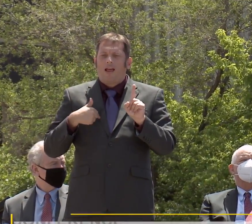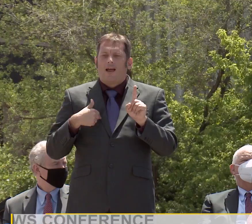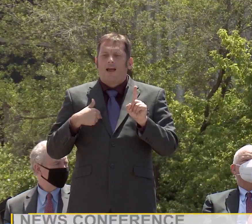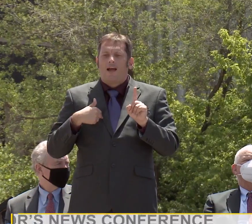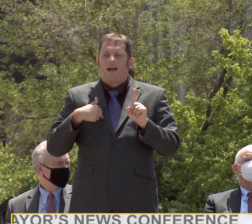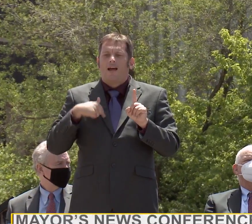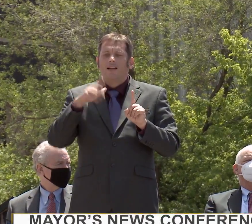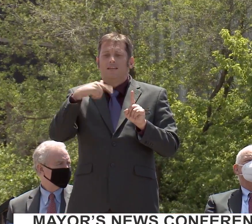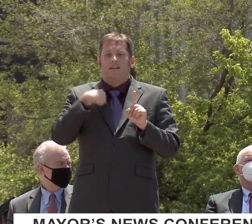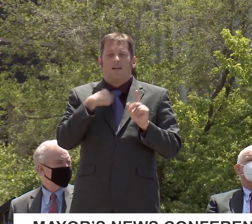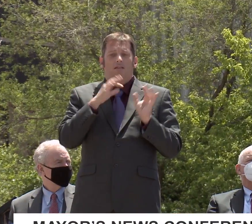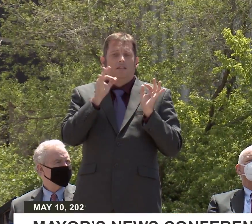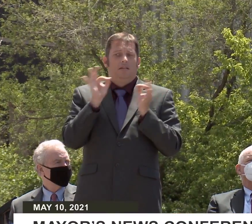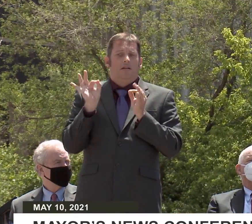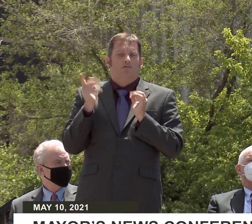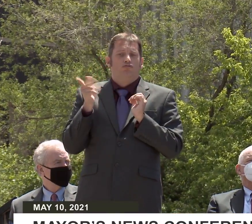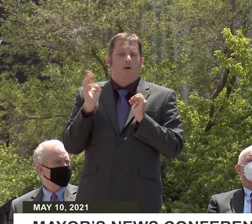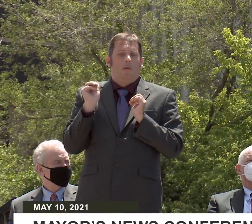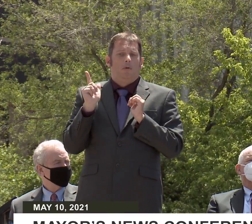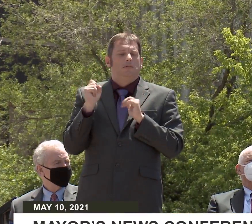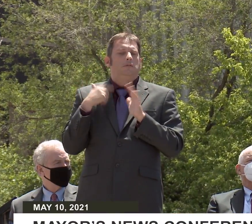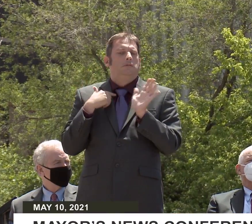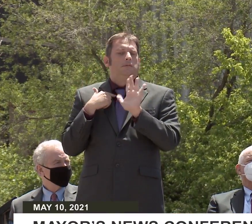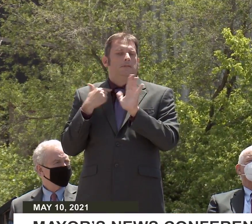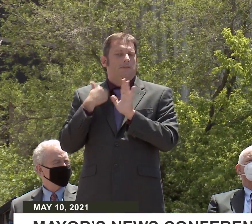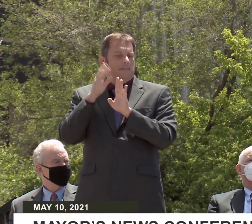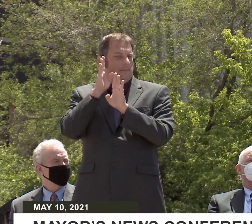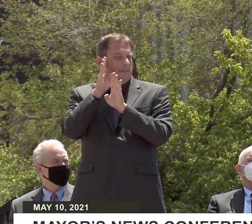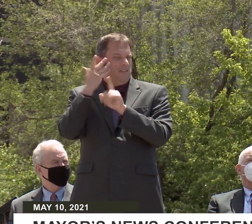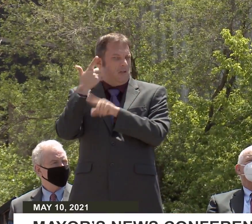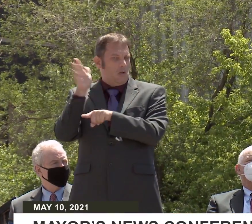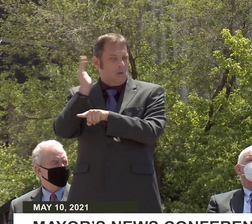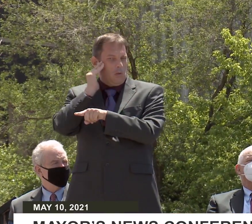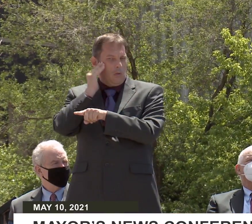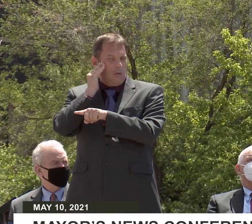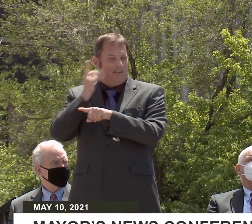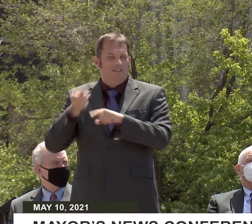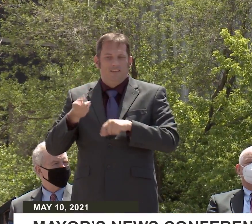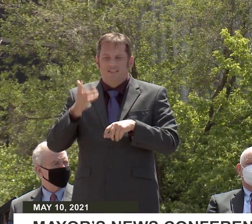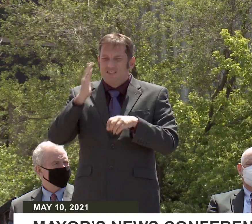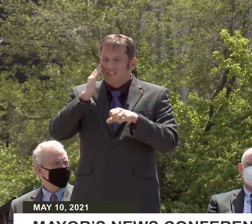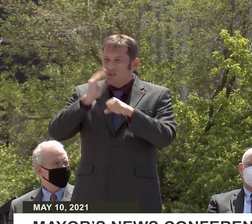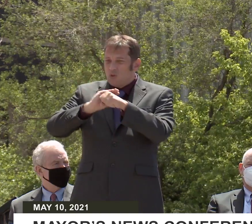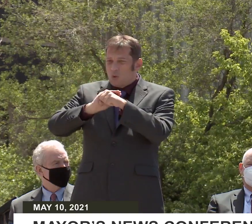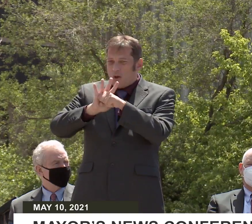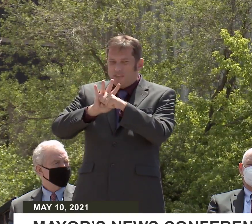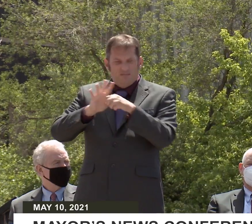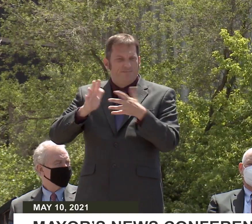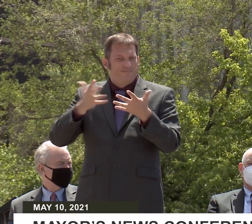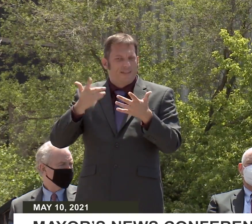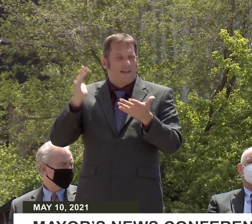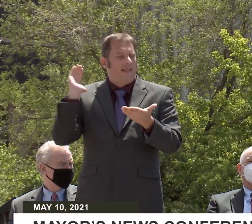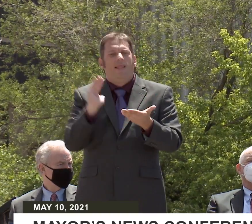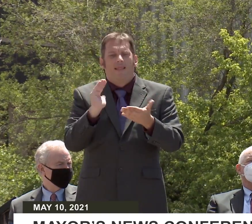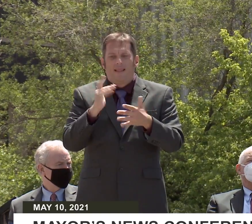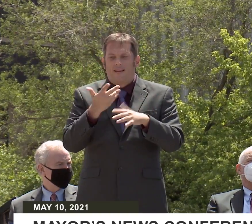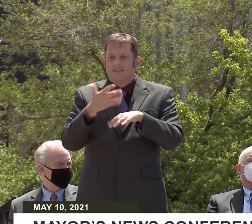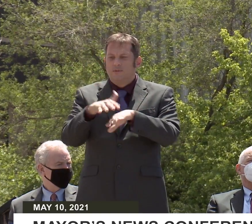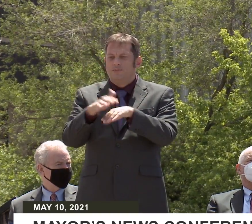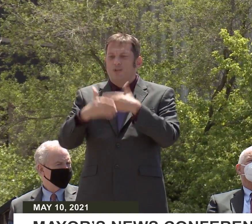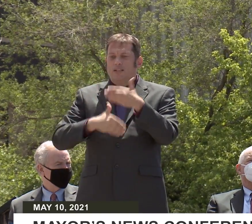it really, we're going to do it. And COVID has slowed us down a little bit. But it really was not so much